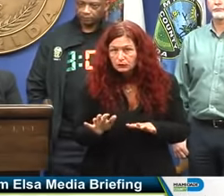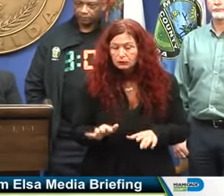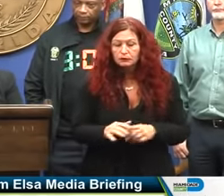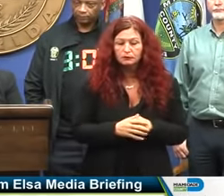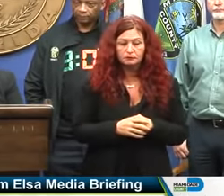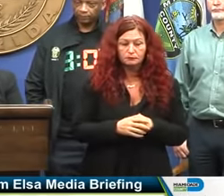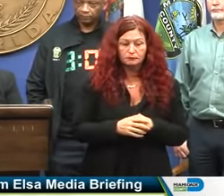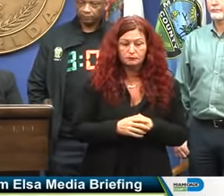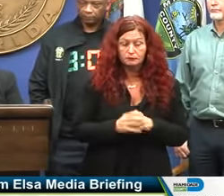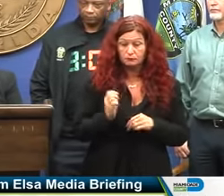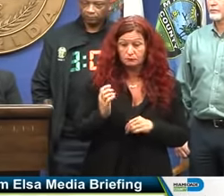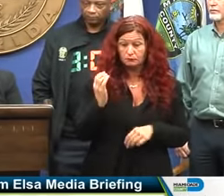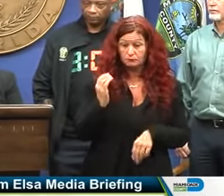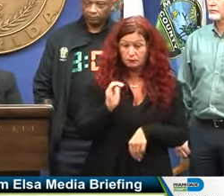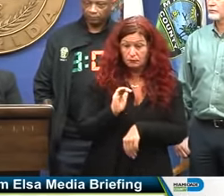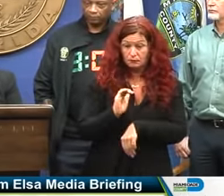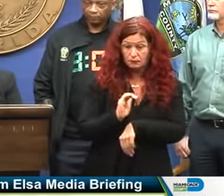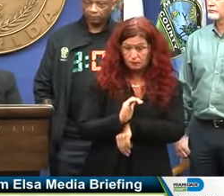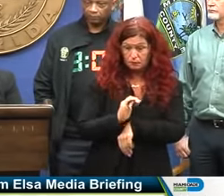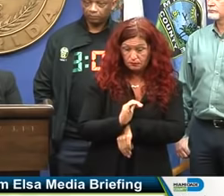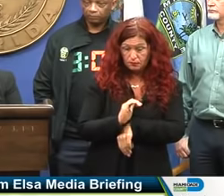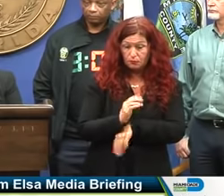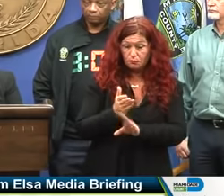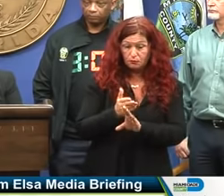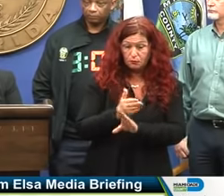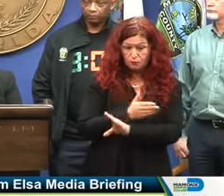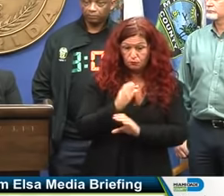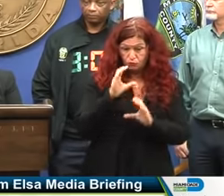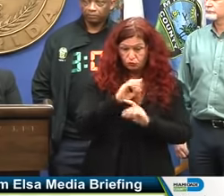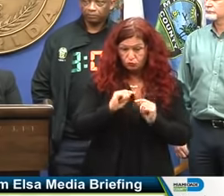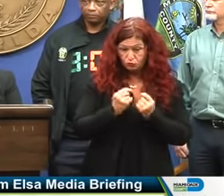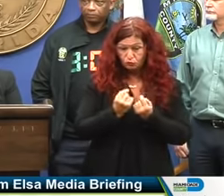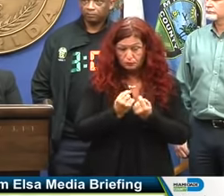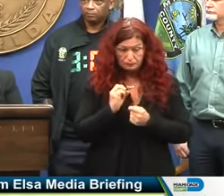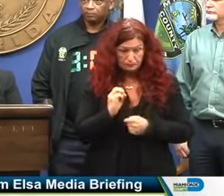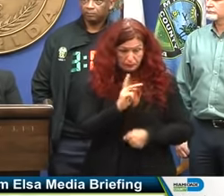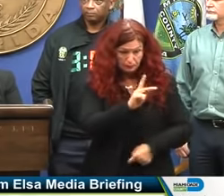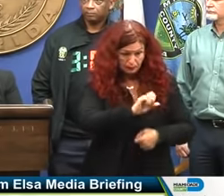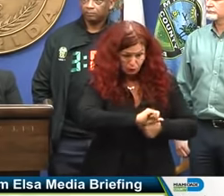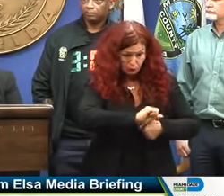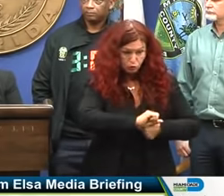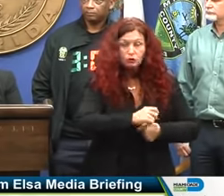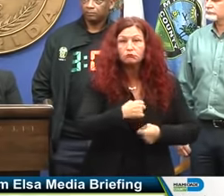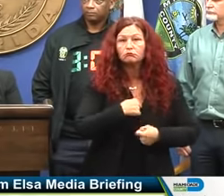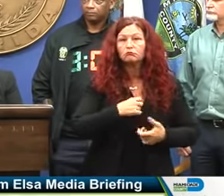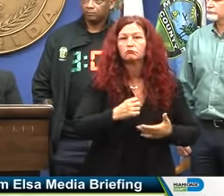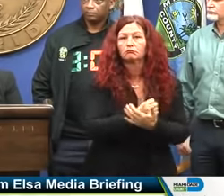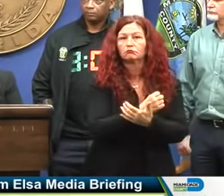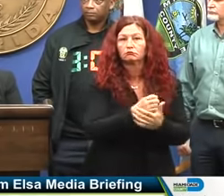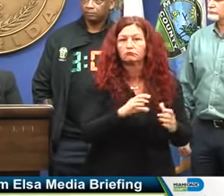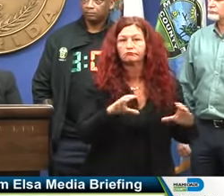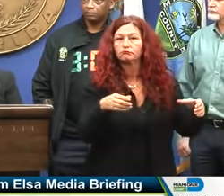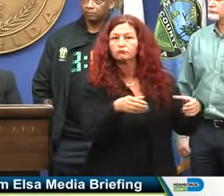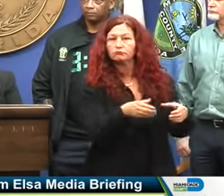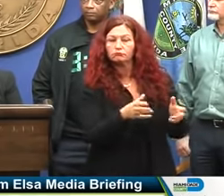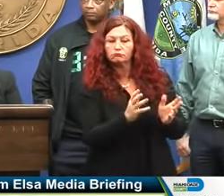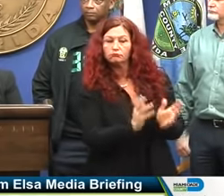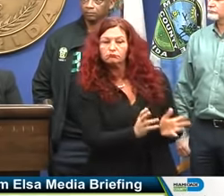demolition, before they headed back out to the pile. On day 12, these men and women have continued their